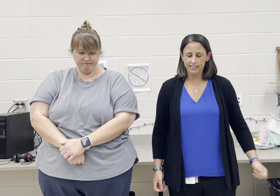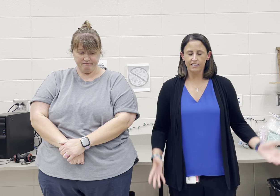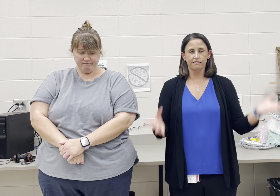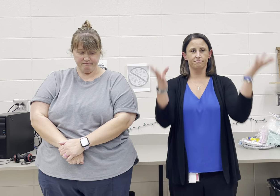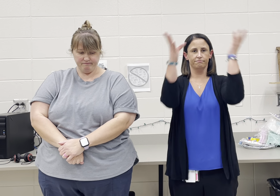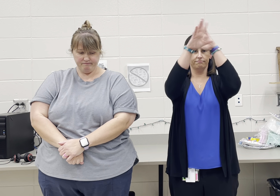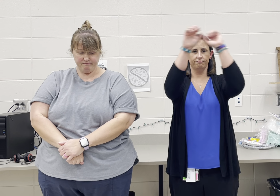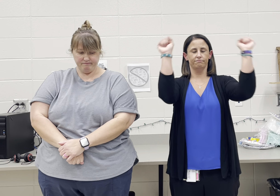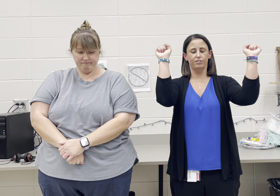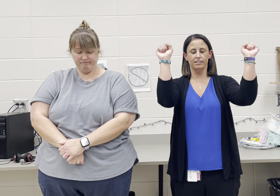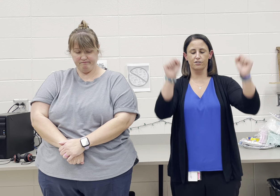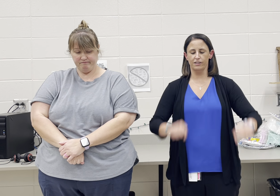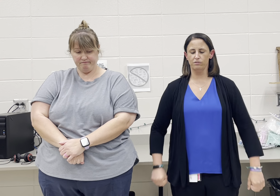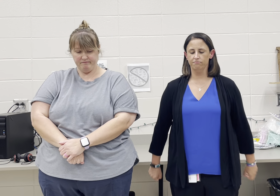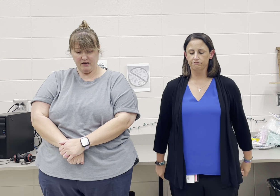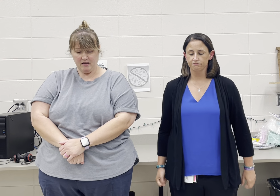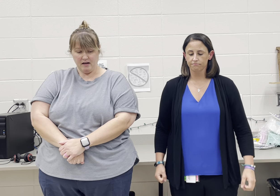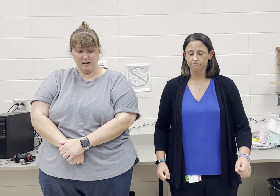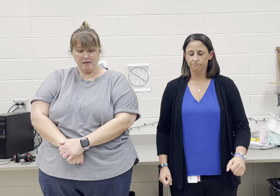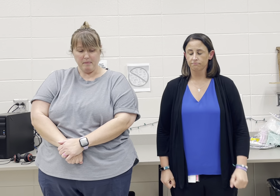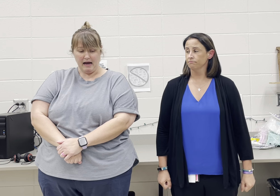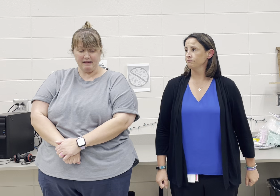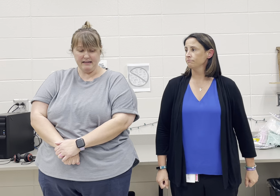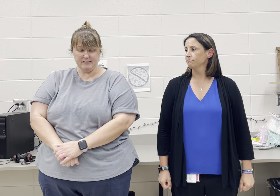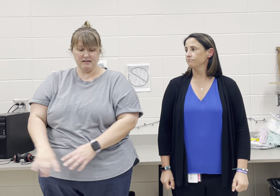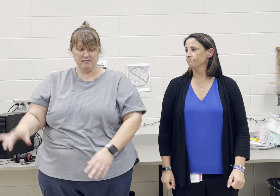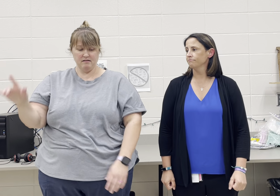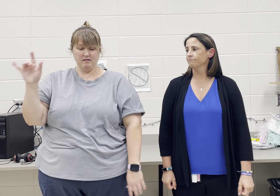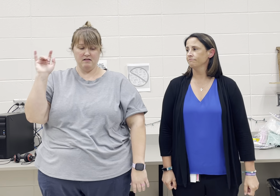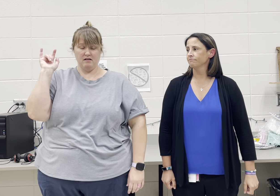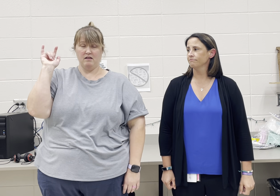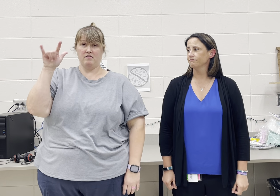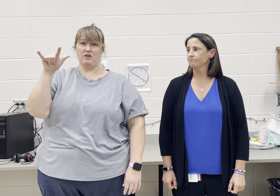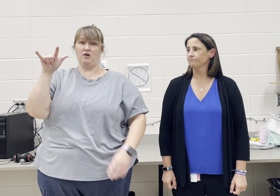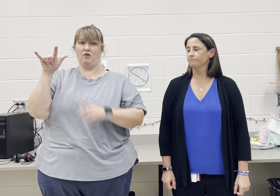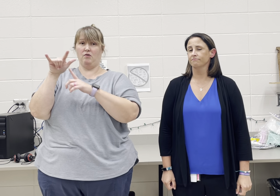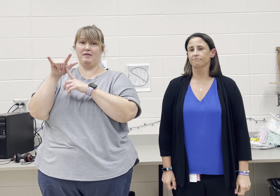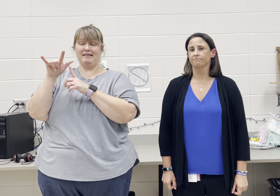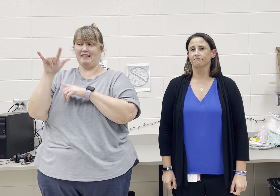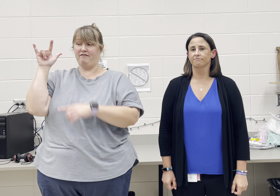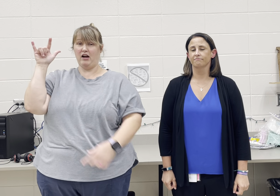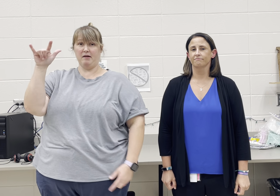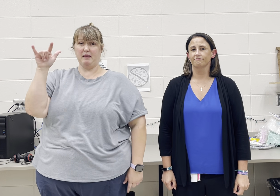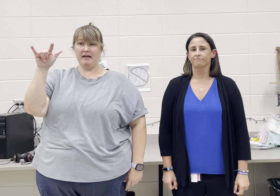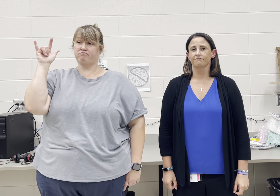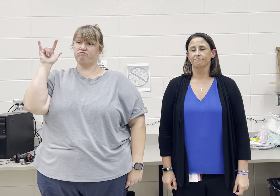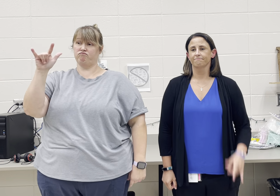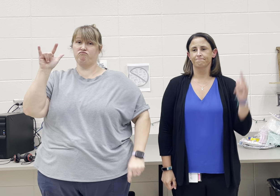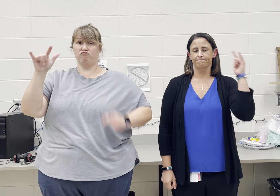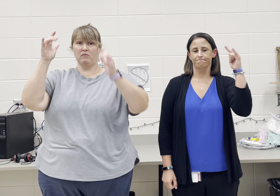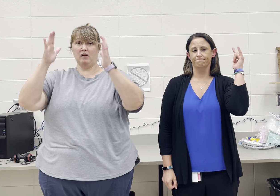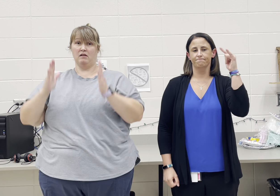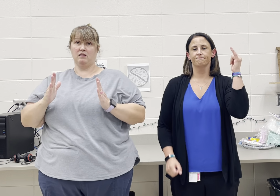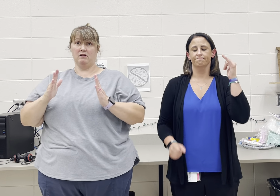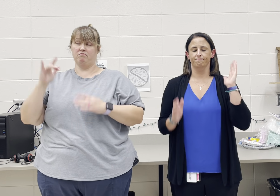President. You guys know that one? Pilot. So it's a sign for airplane.